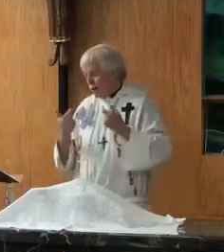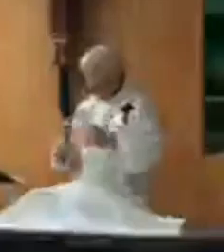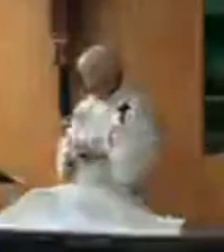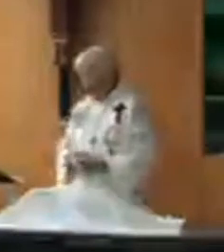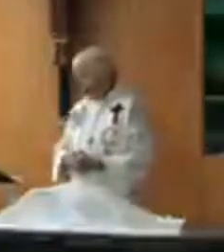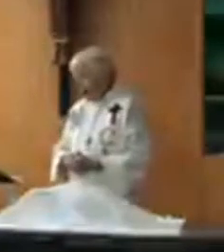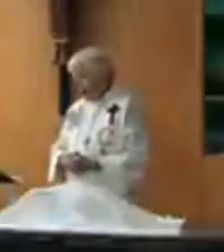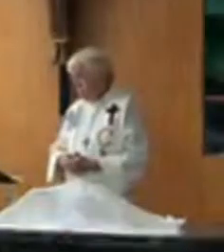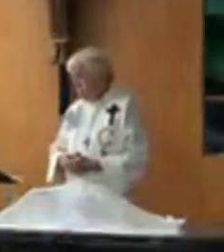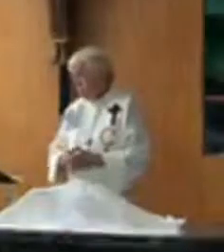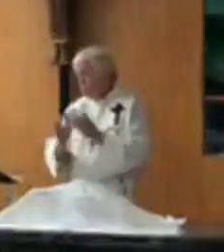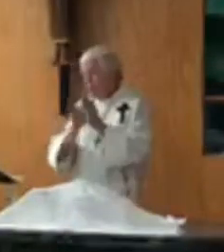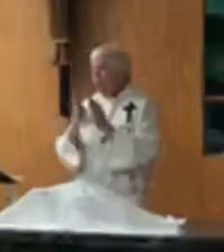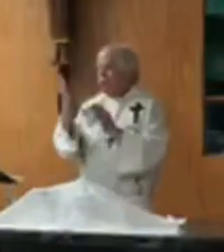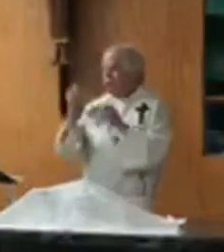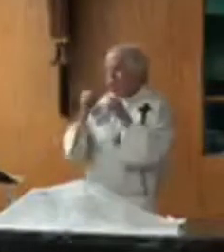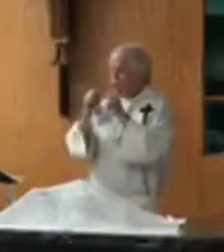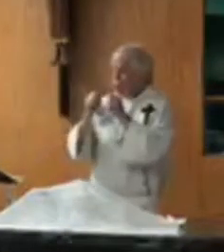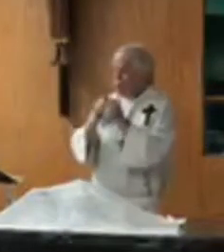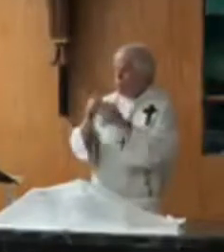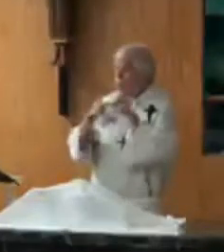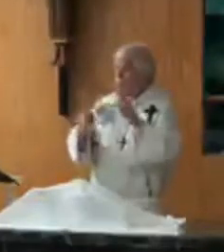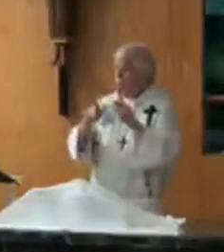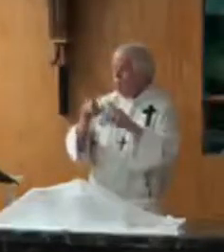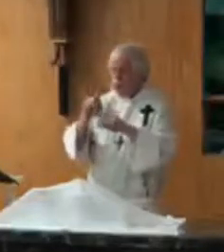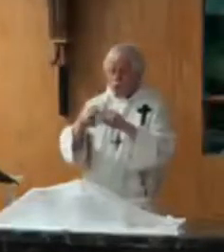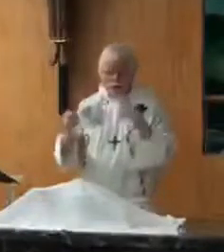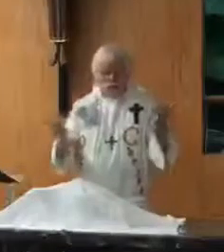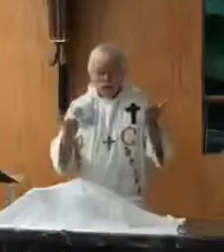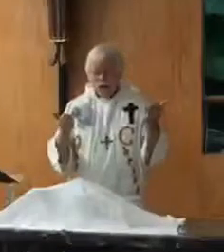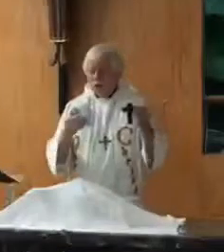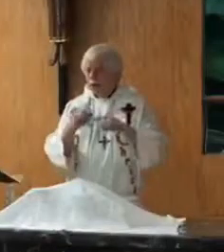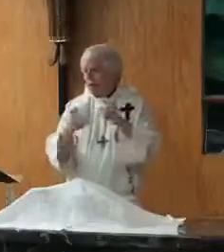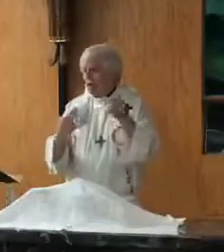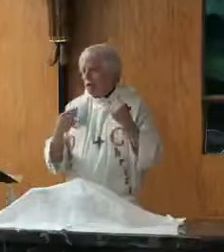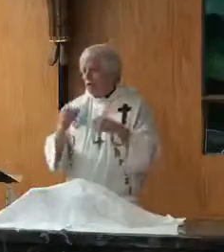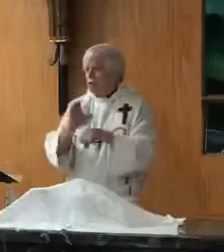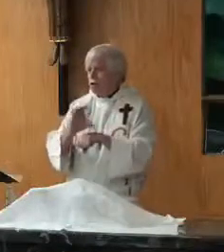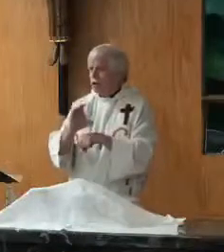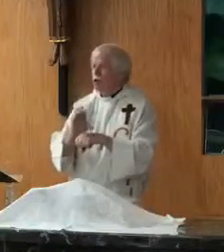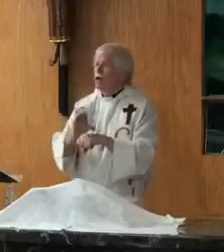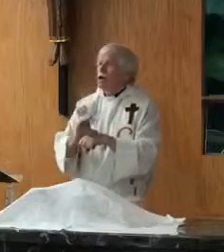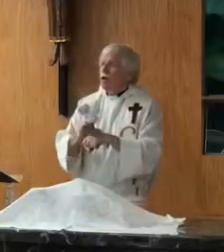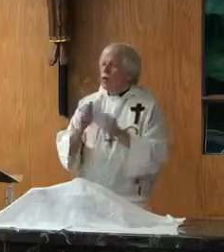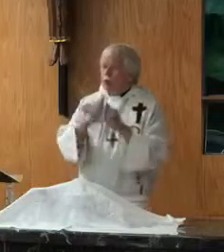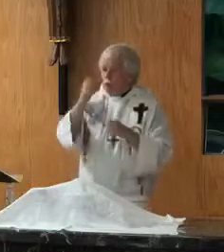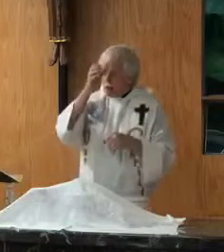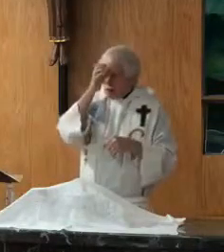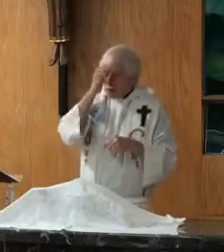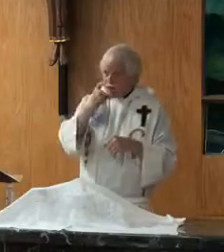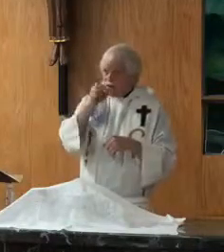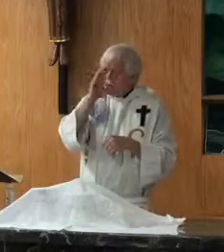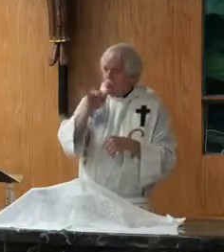new life. We ask you to be with the people who can't be here and can't come to church,